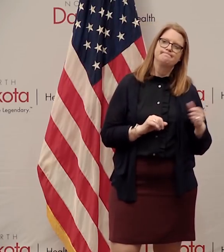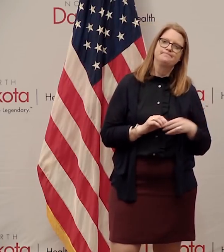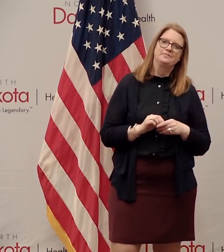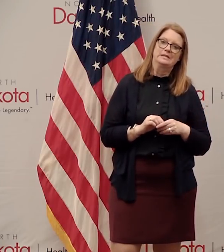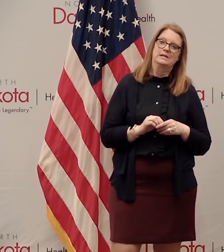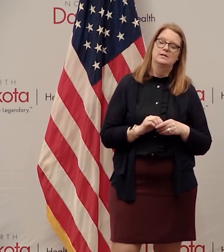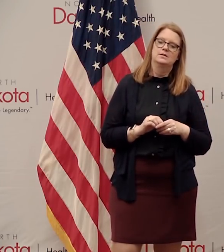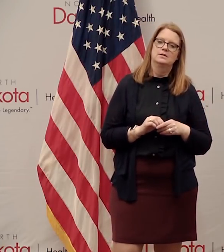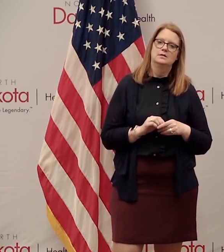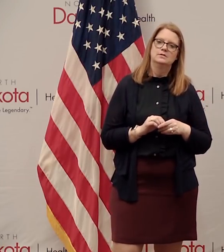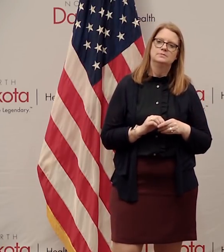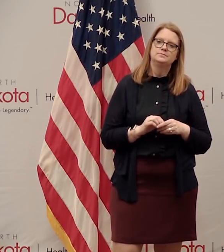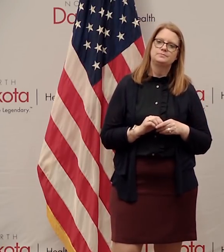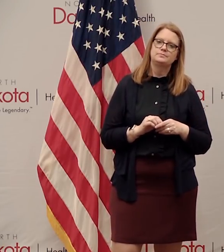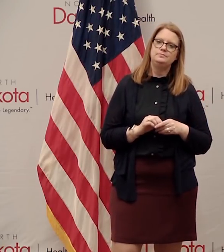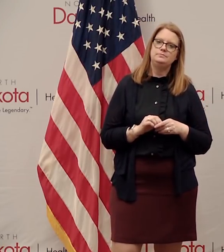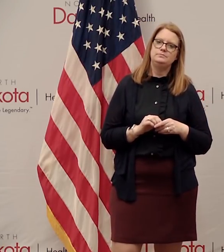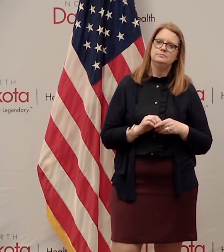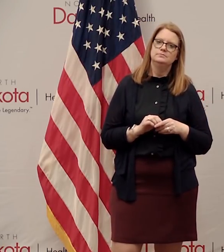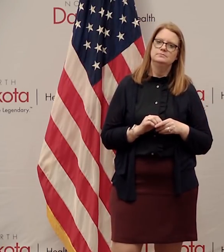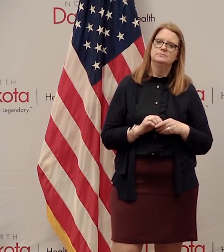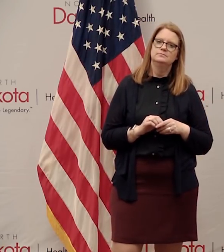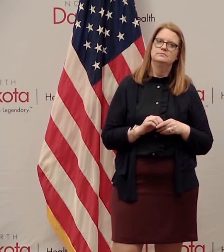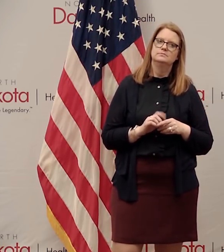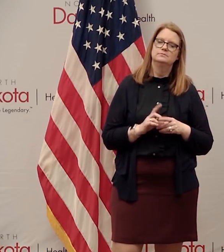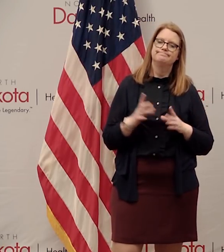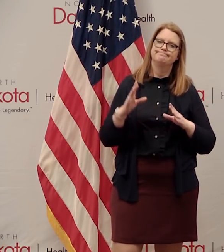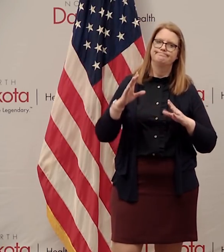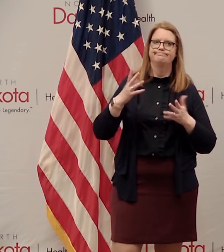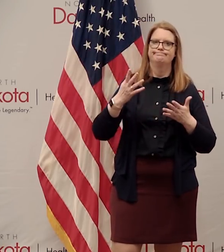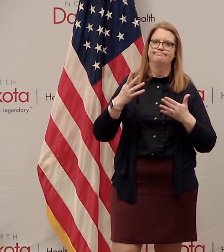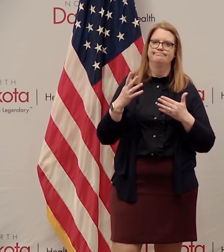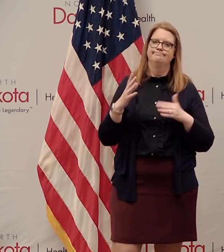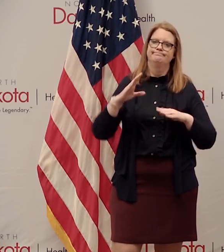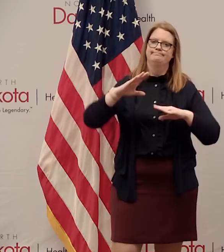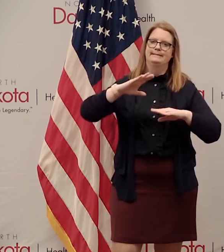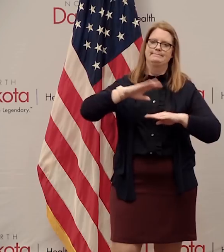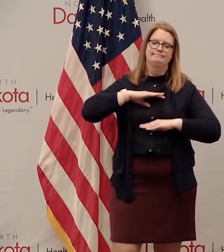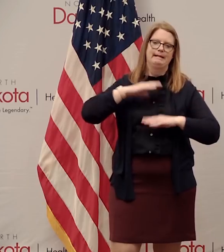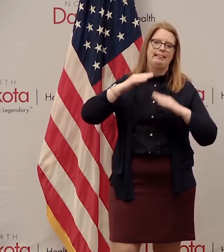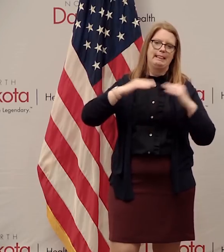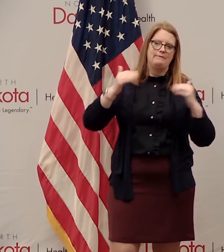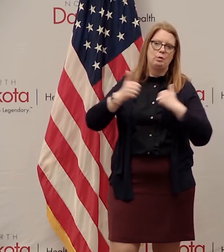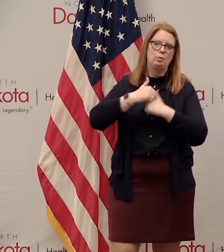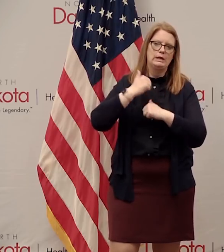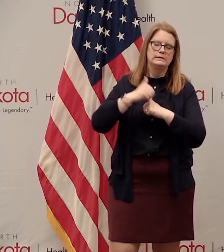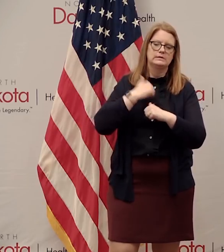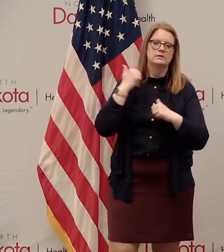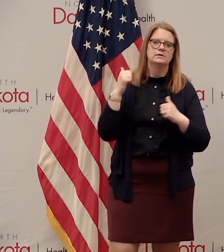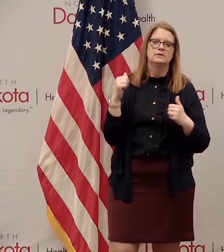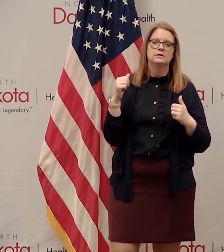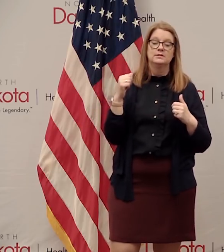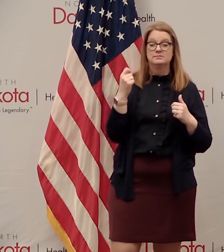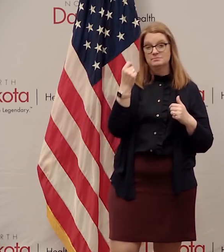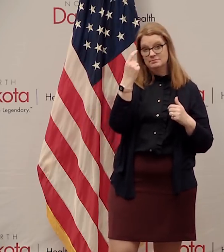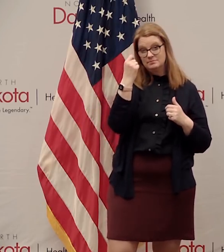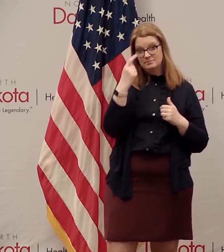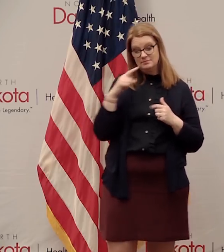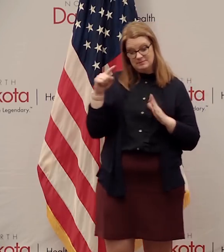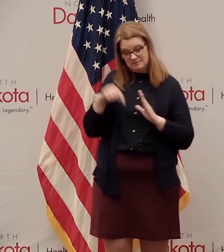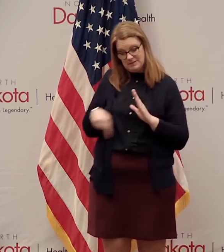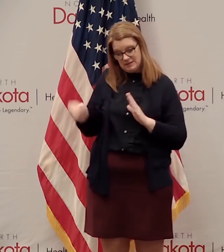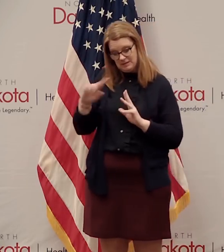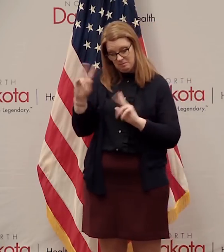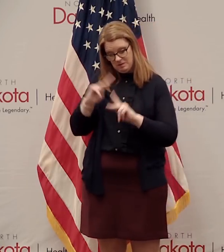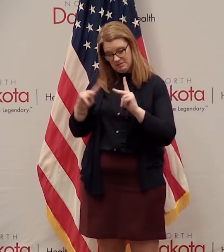we'd have to define accessible level of risk. I think that we are, again, wanting to protect those that are most vulnerable,